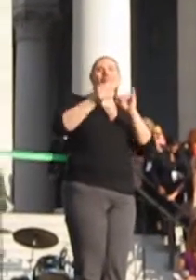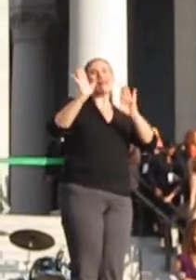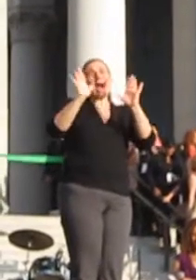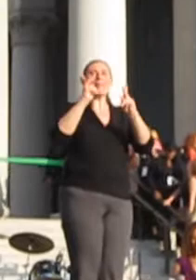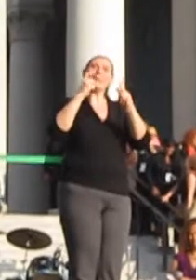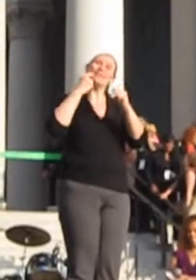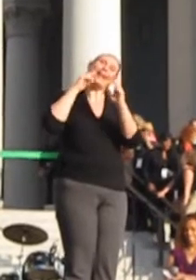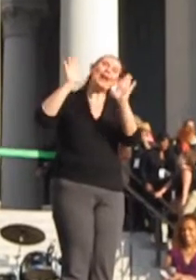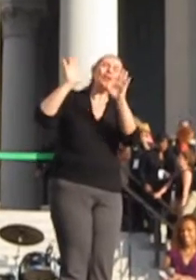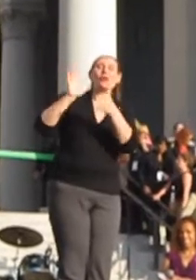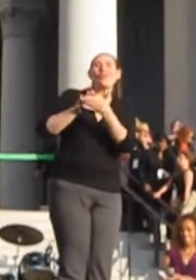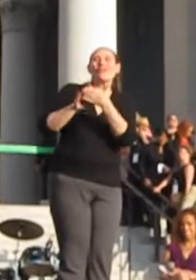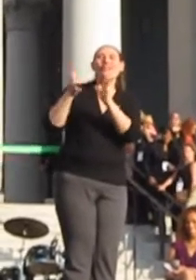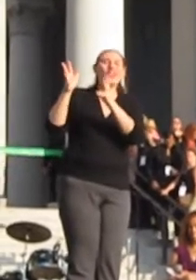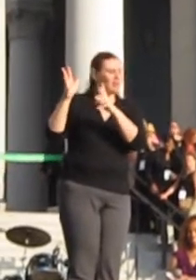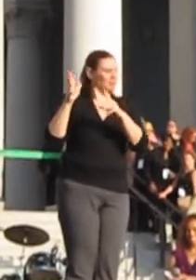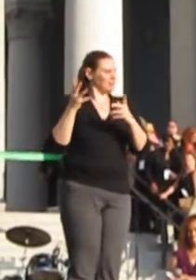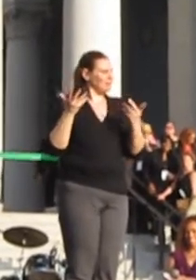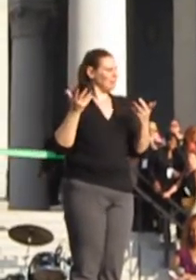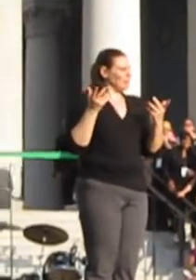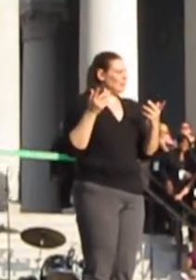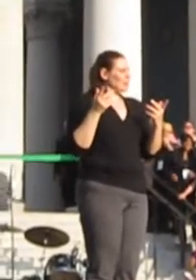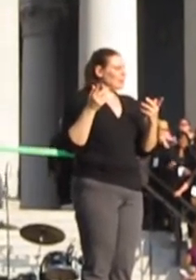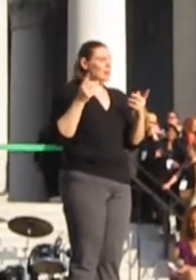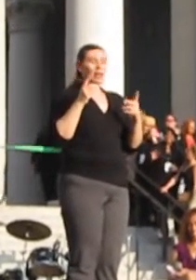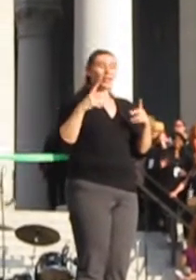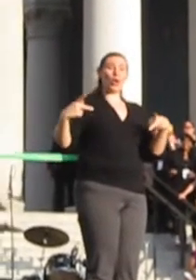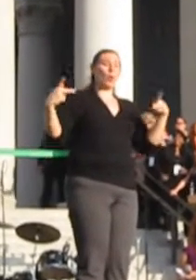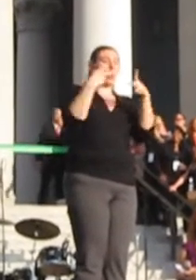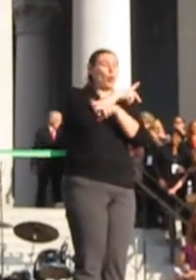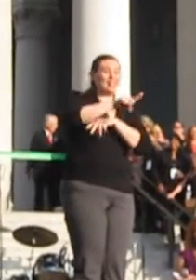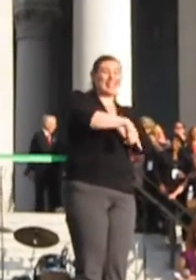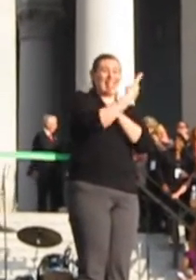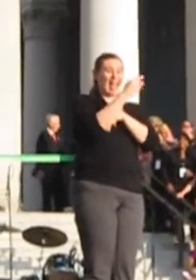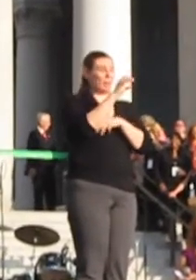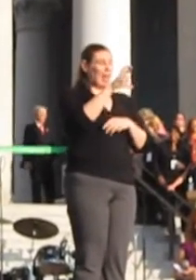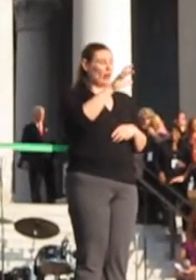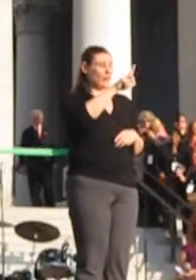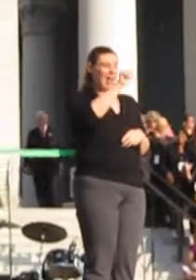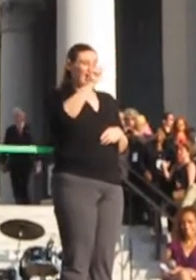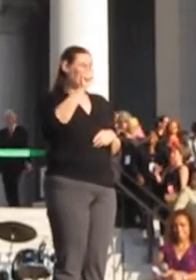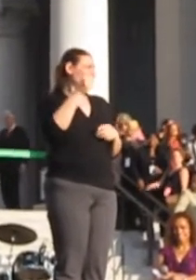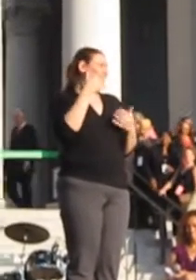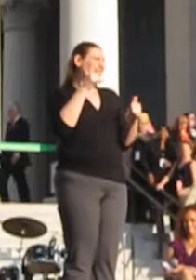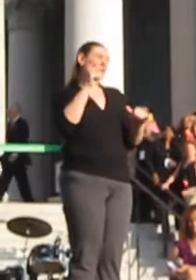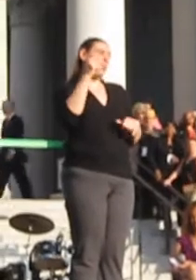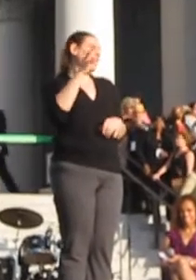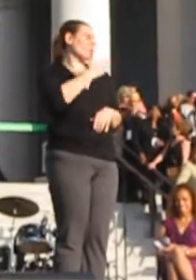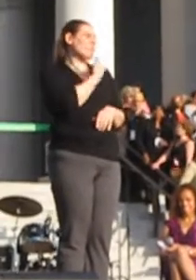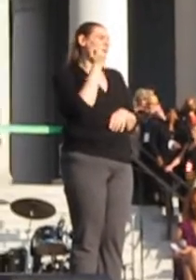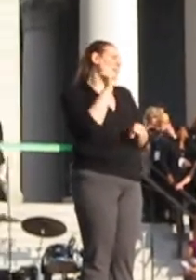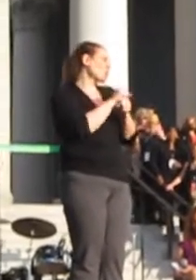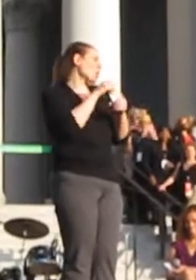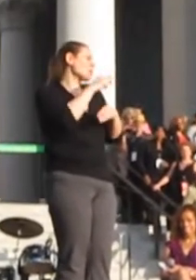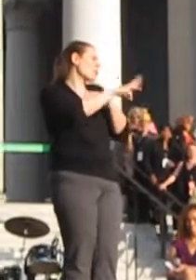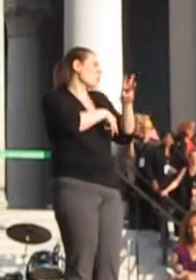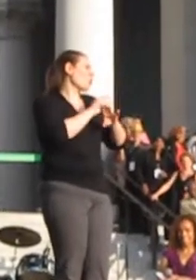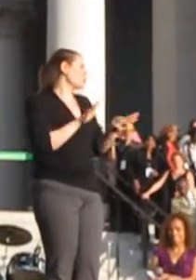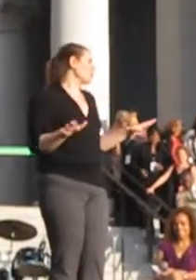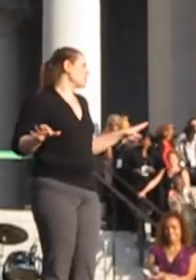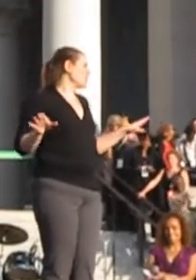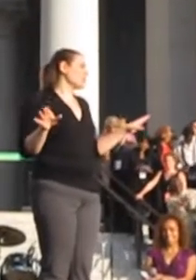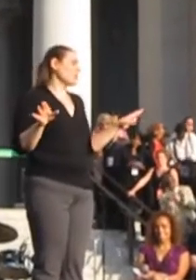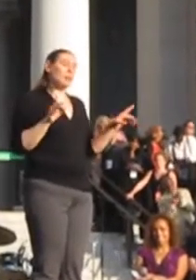you how great you are. On its worst day, being mayor of LA has got to be one of the best jobs in the world, but